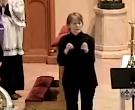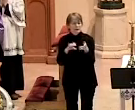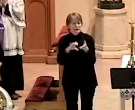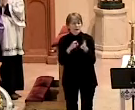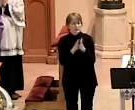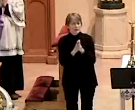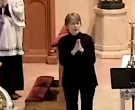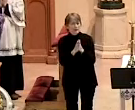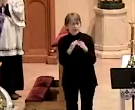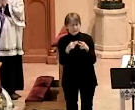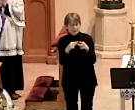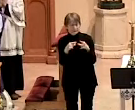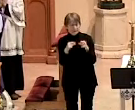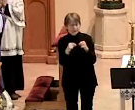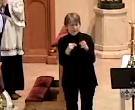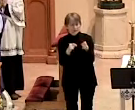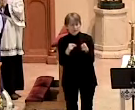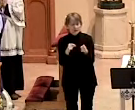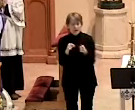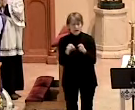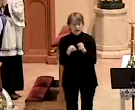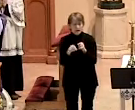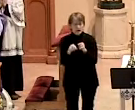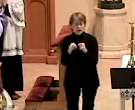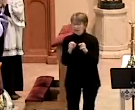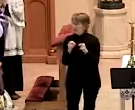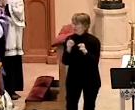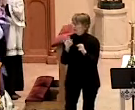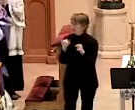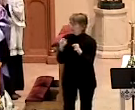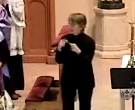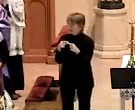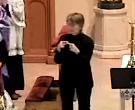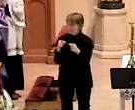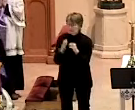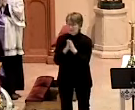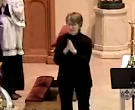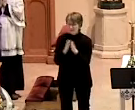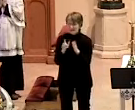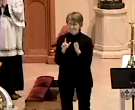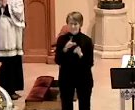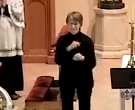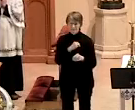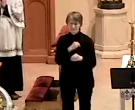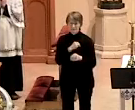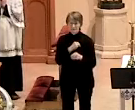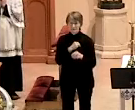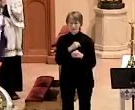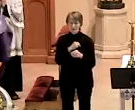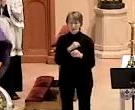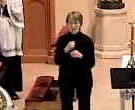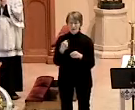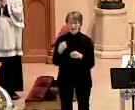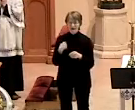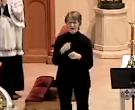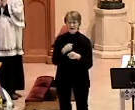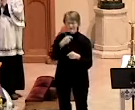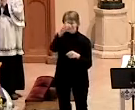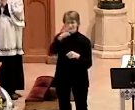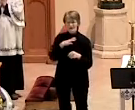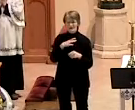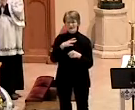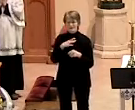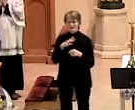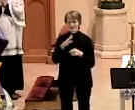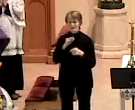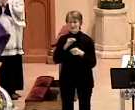the back, there is a little prayer, and it even has a little pin. And so us men, we can pin it in